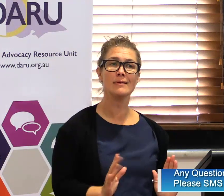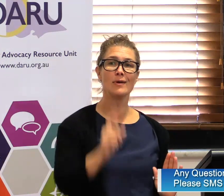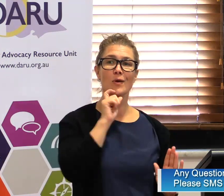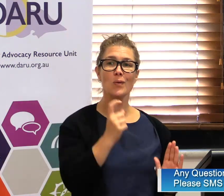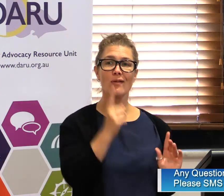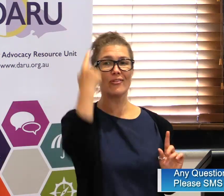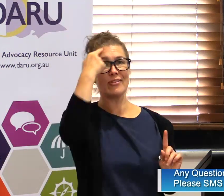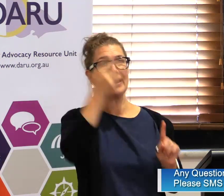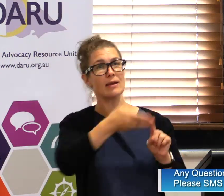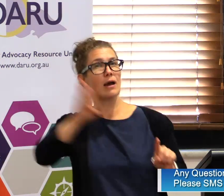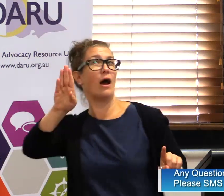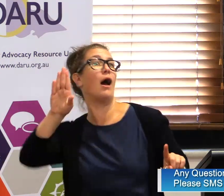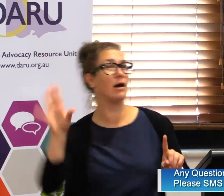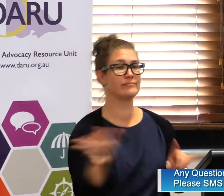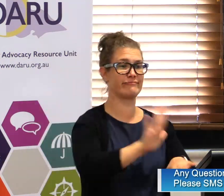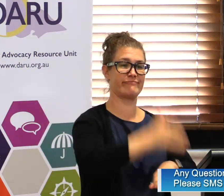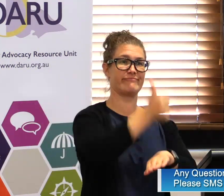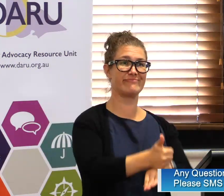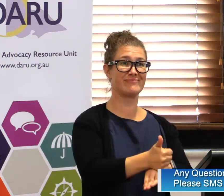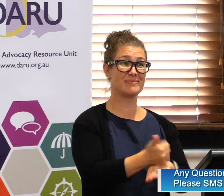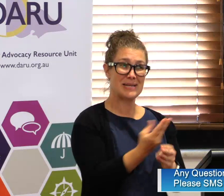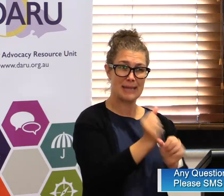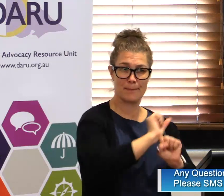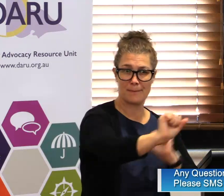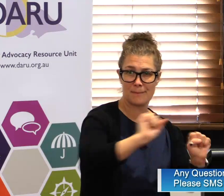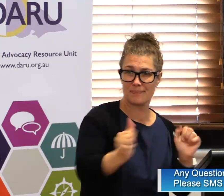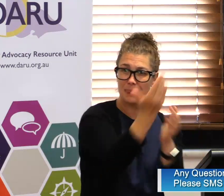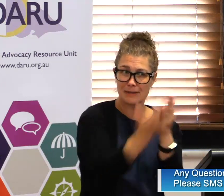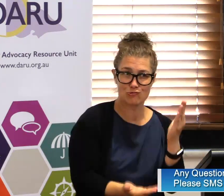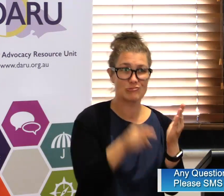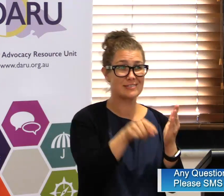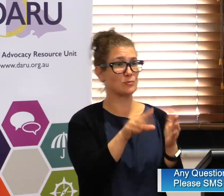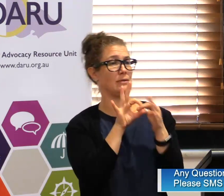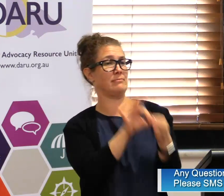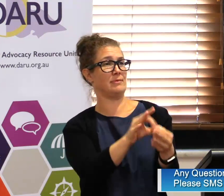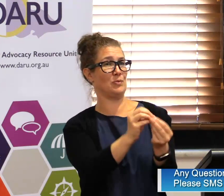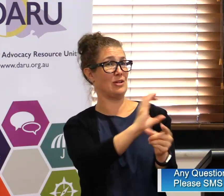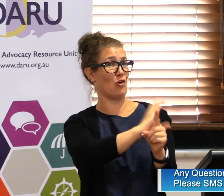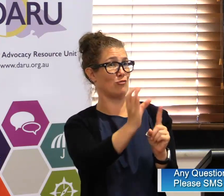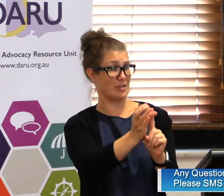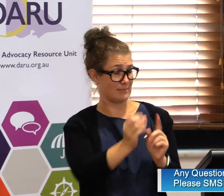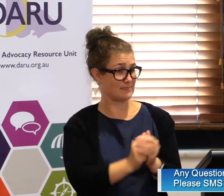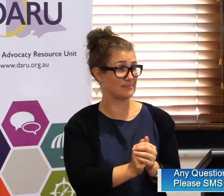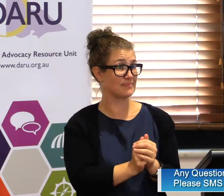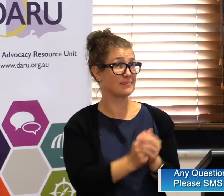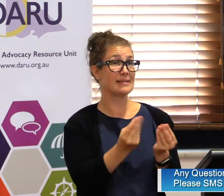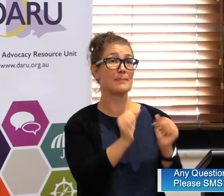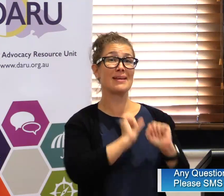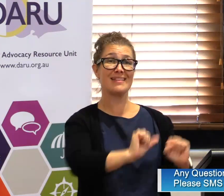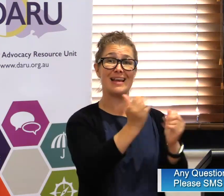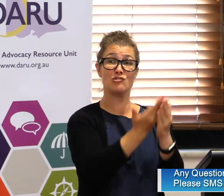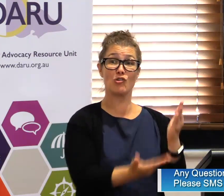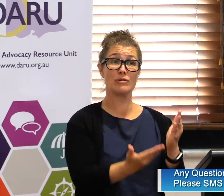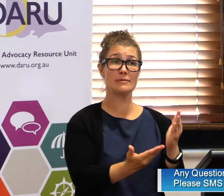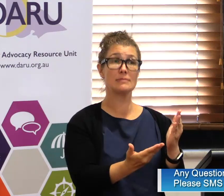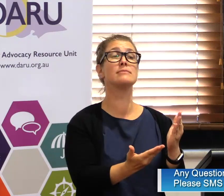tell, and some of their stories, and again, this is where it comes to culture, some of their story is a disability